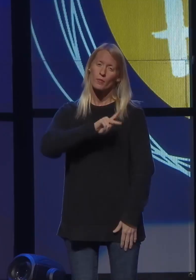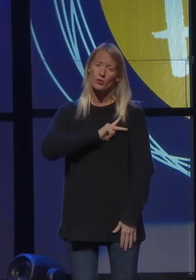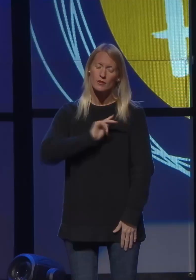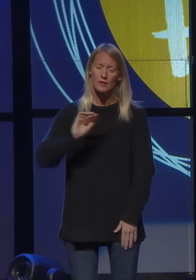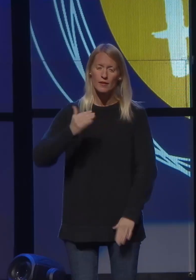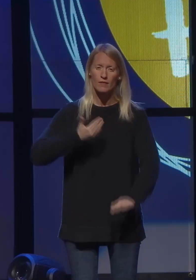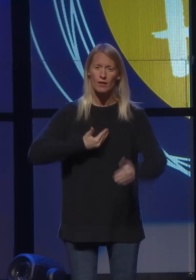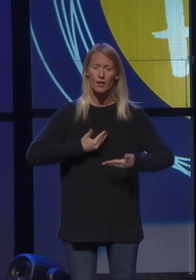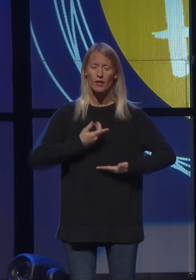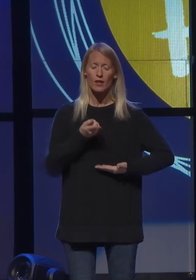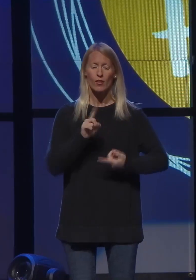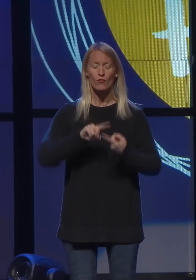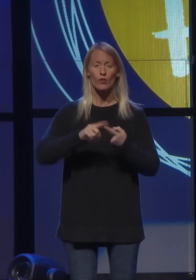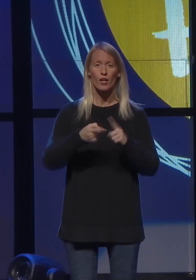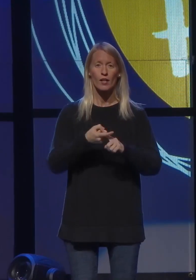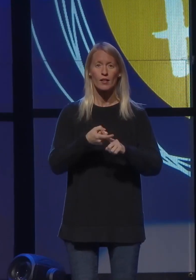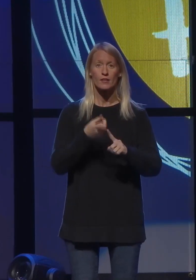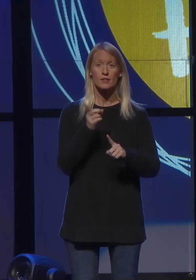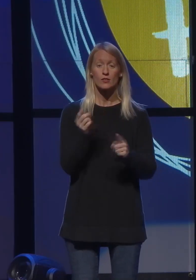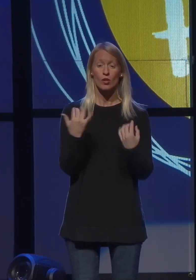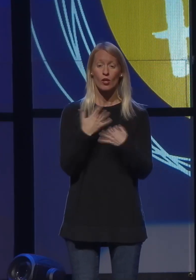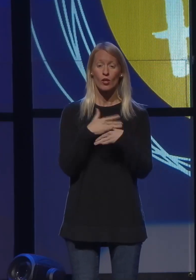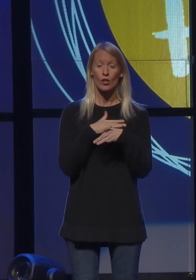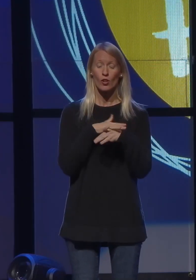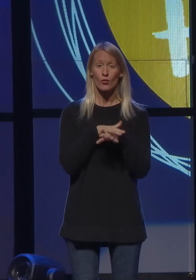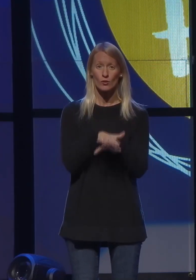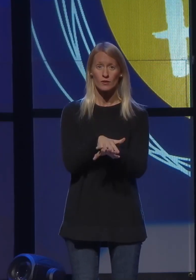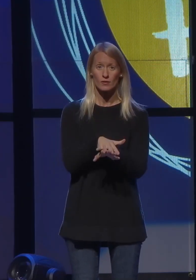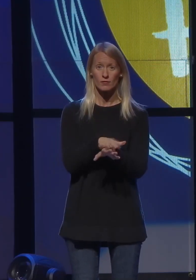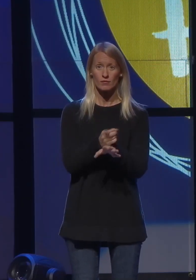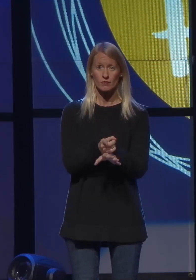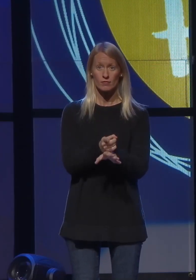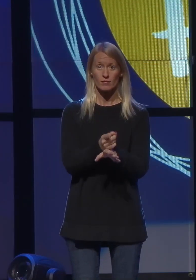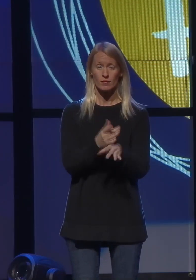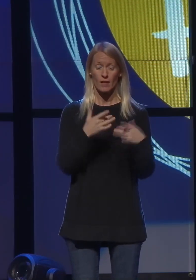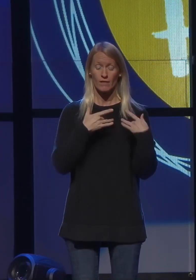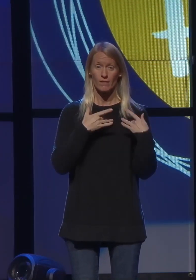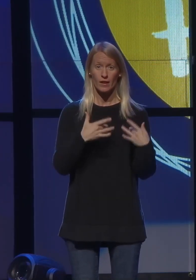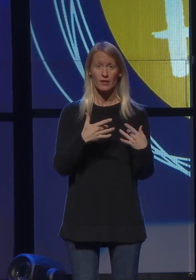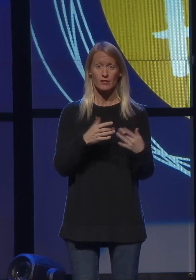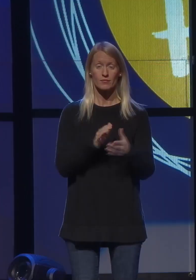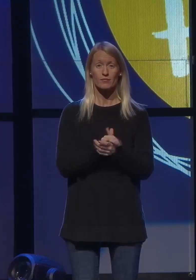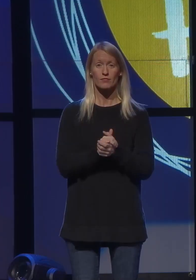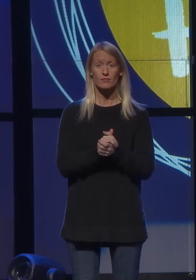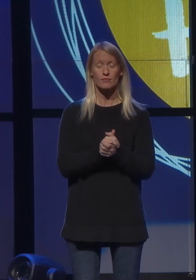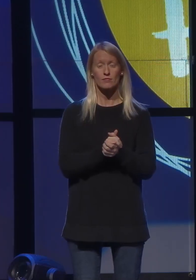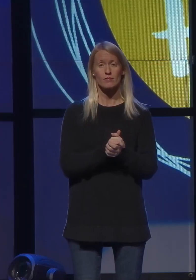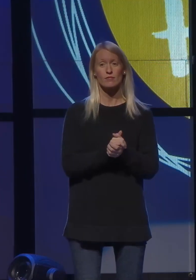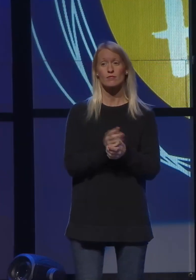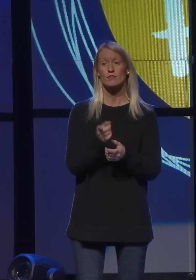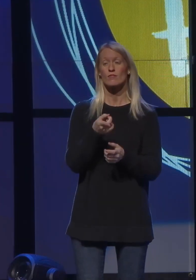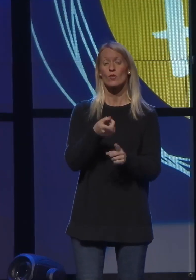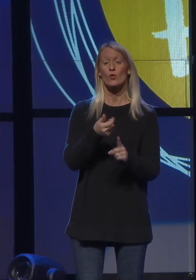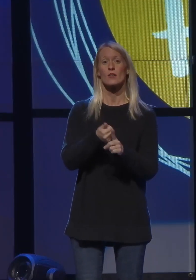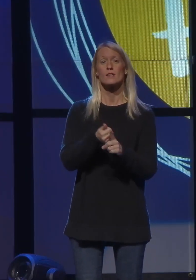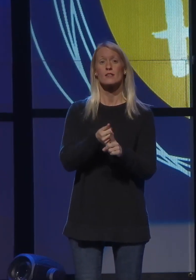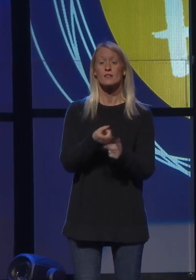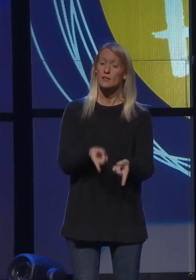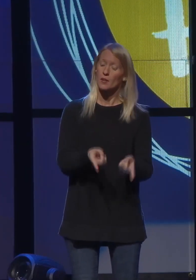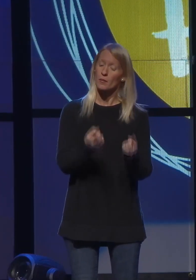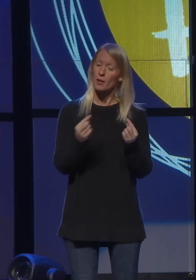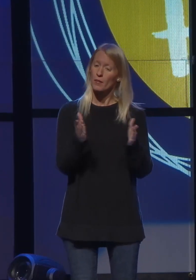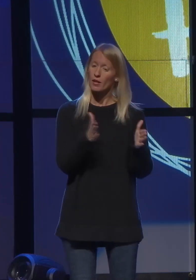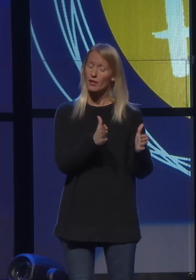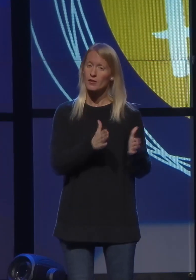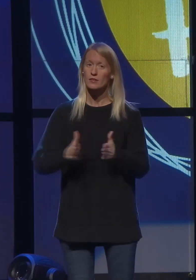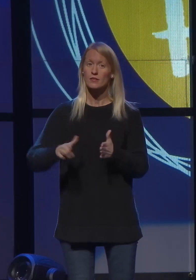friends that you have to our inclusive event. Now, you can make plans to attend the event, with them,